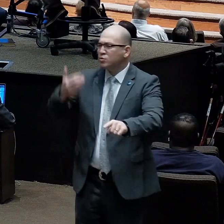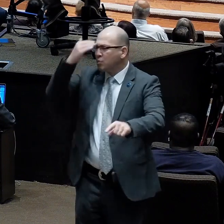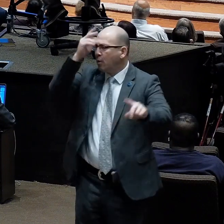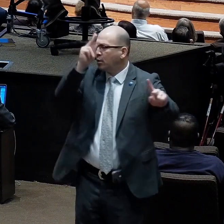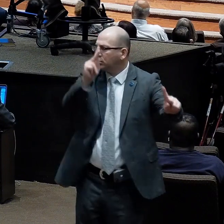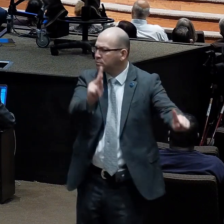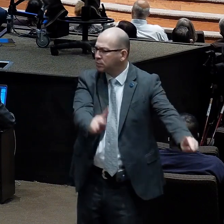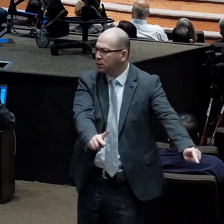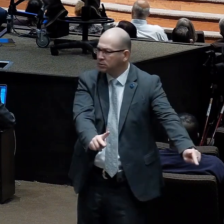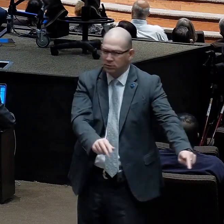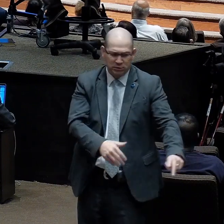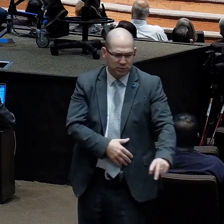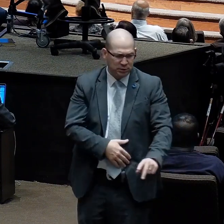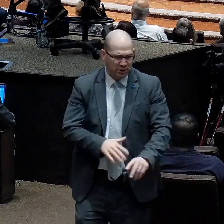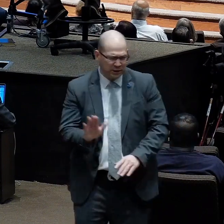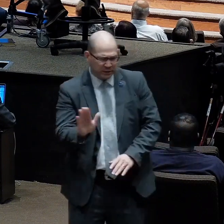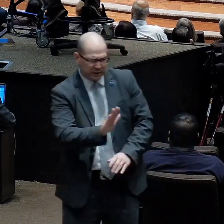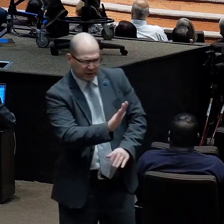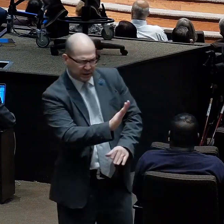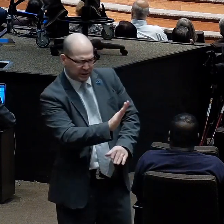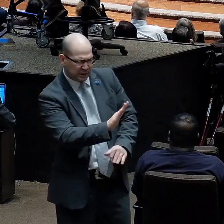set of values, but they need Christ?